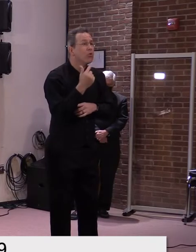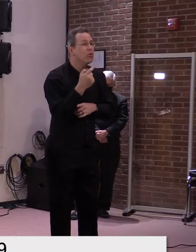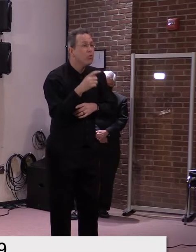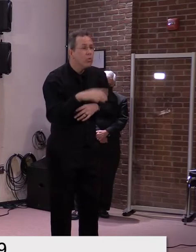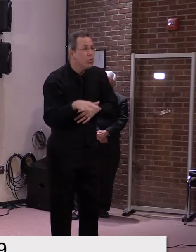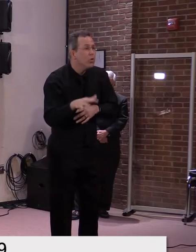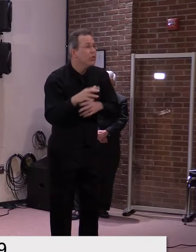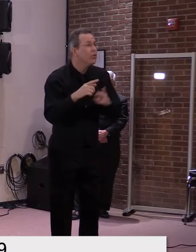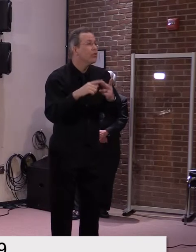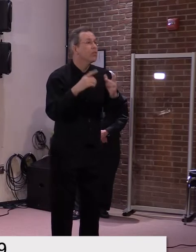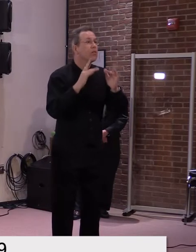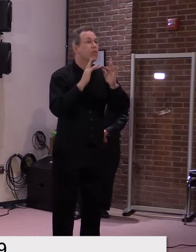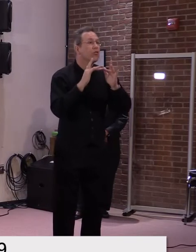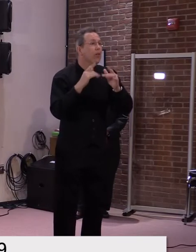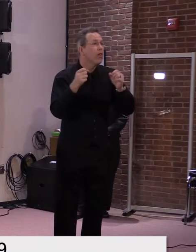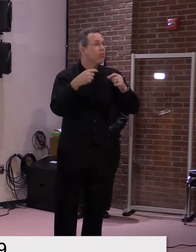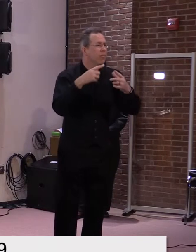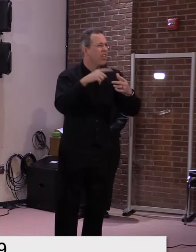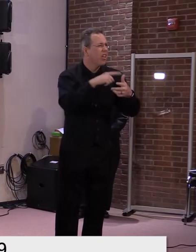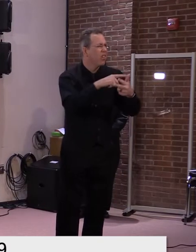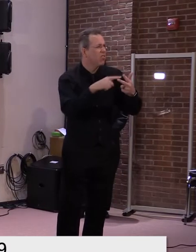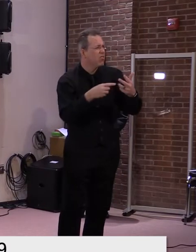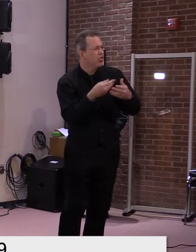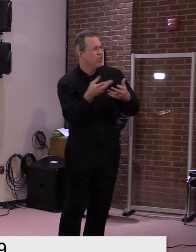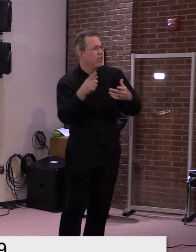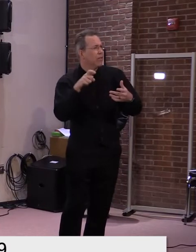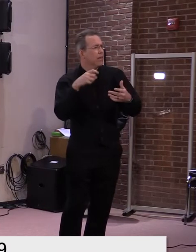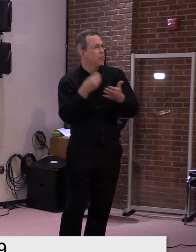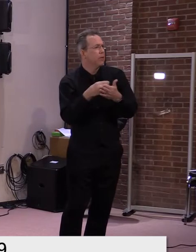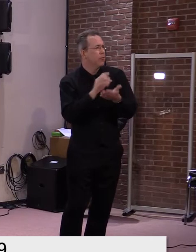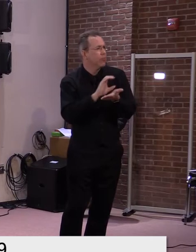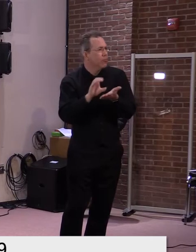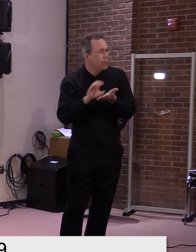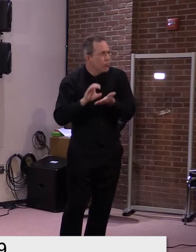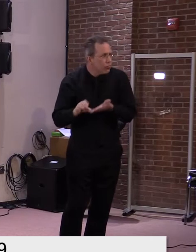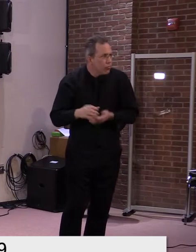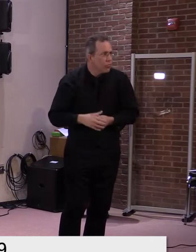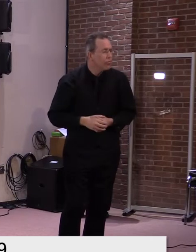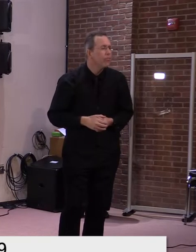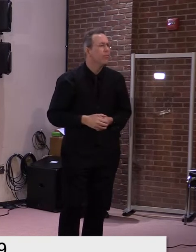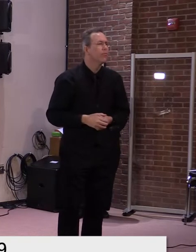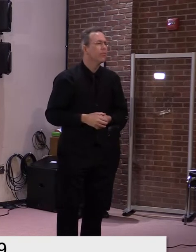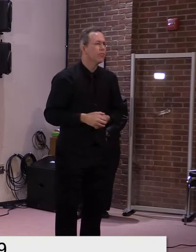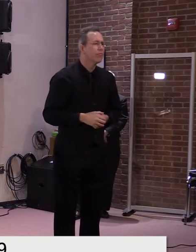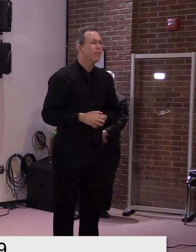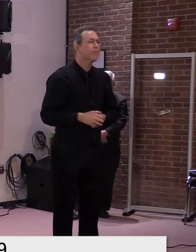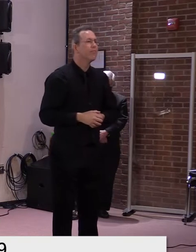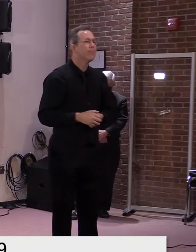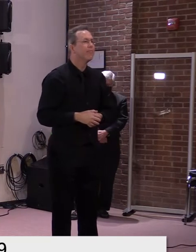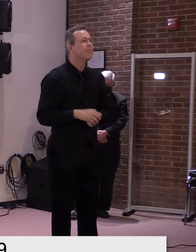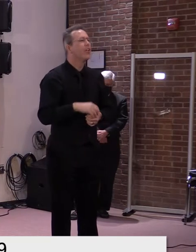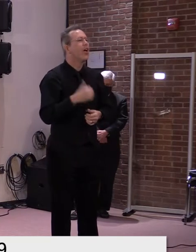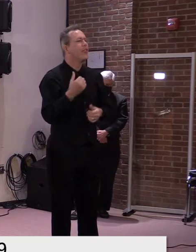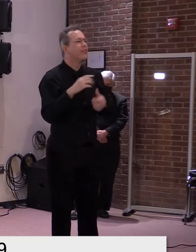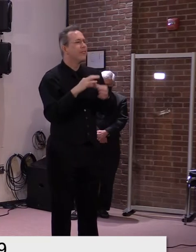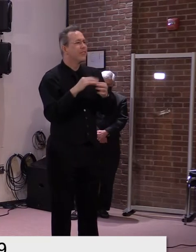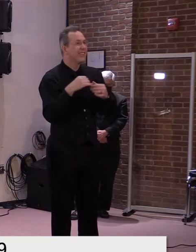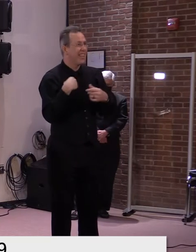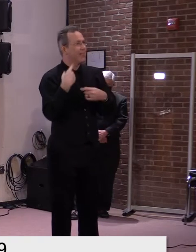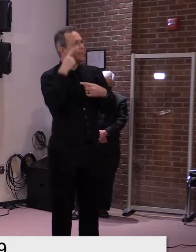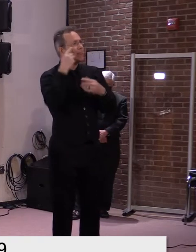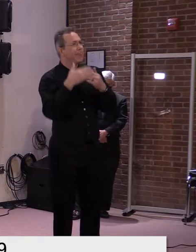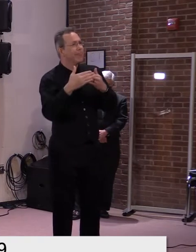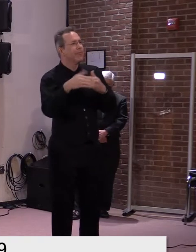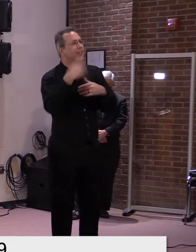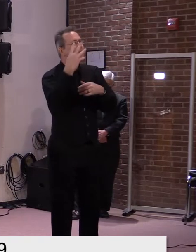Another difference from the CRF money is that this time we have nearly 4 years from March 3rd to expend